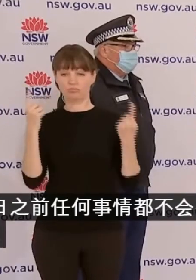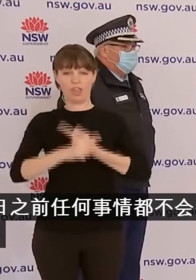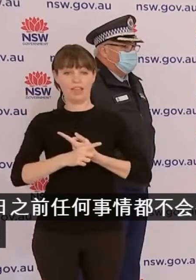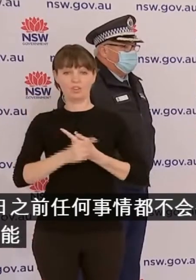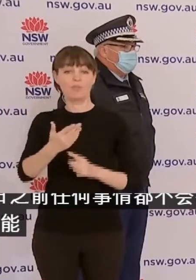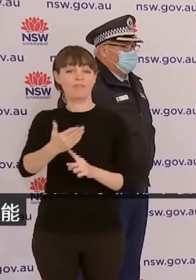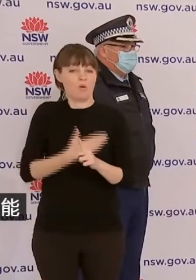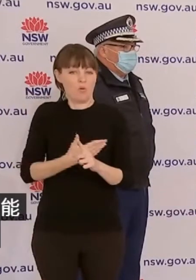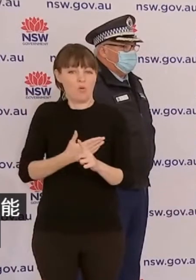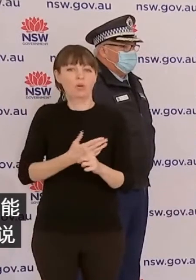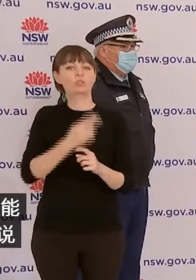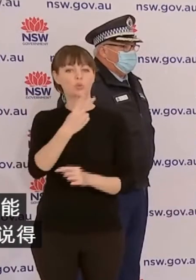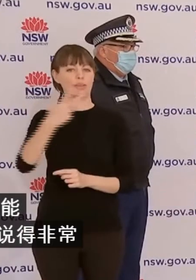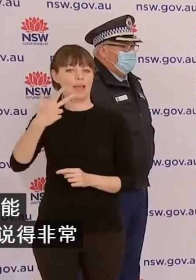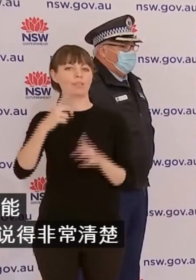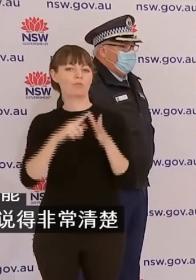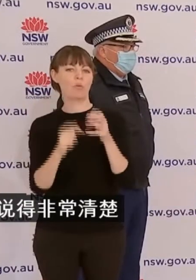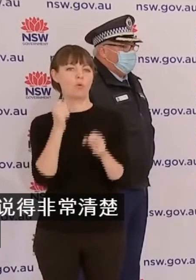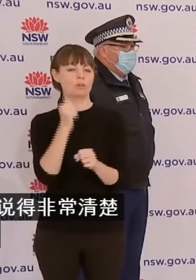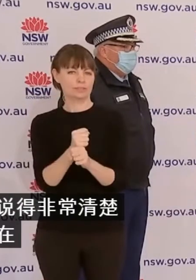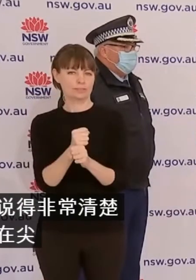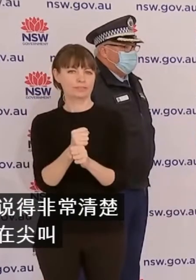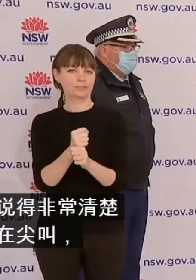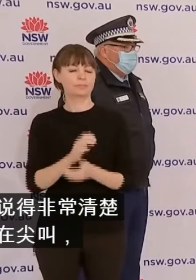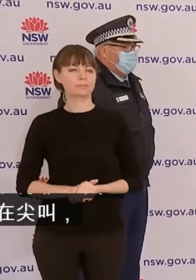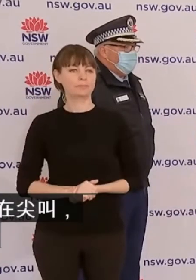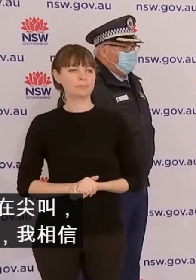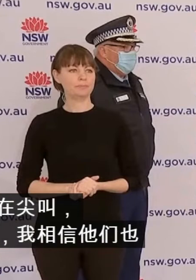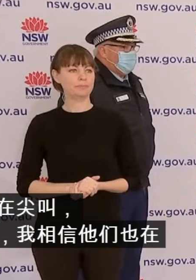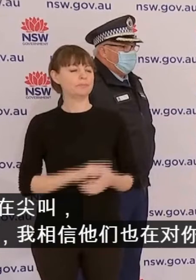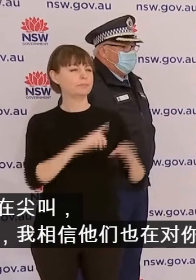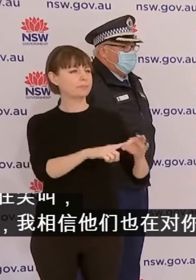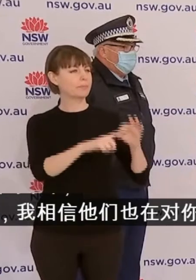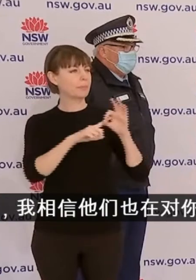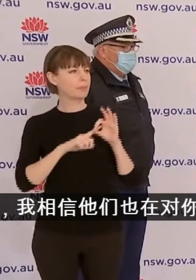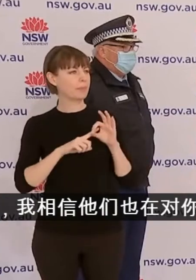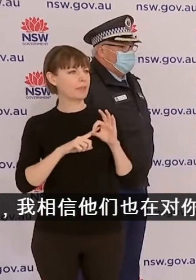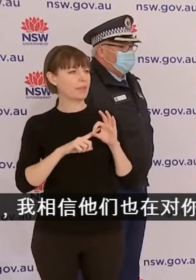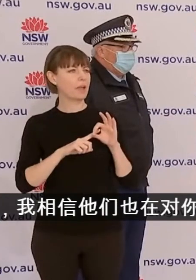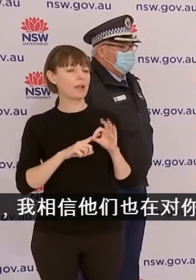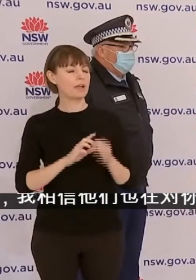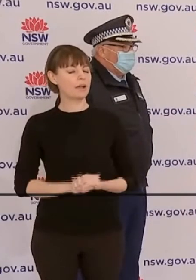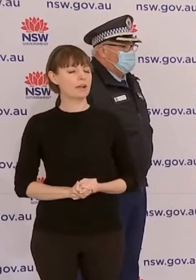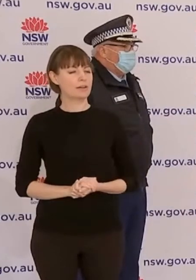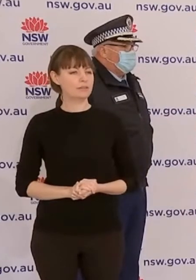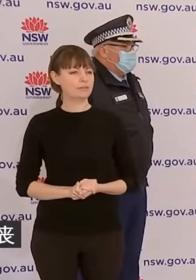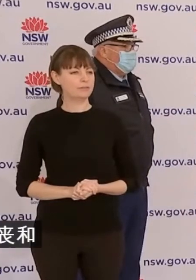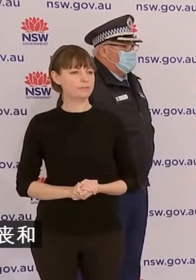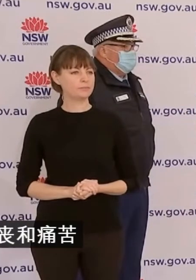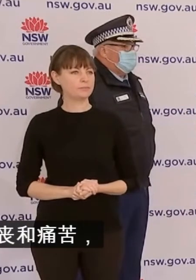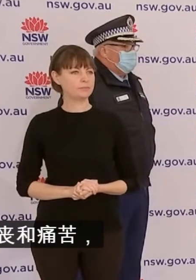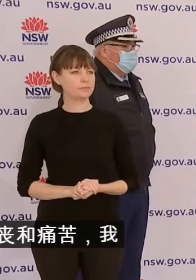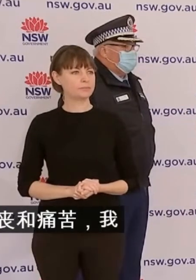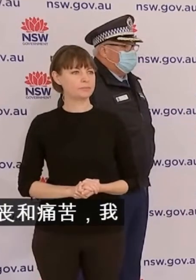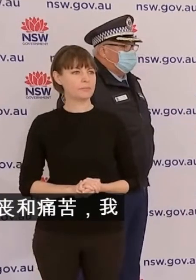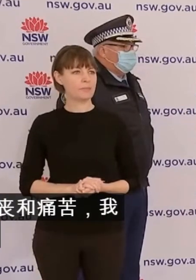August. So if I could make that very clear. But just on the business side of it, because people are screaming at us, I'm sure they're screaming at you too, but at the moment there's real